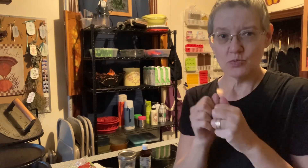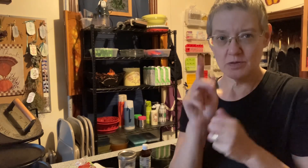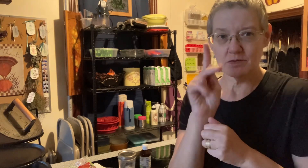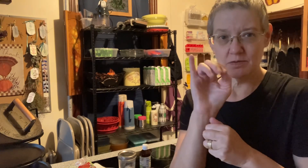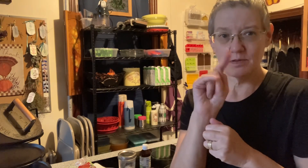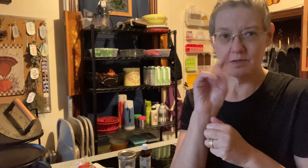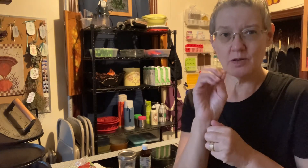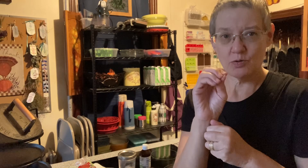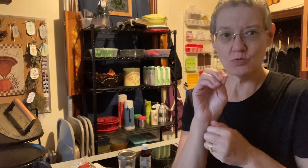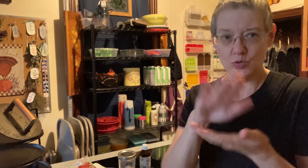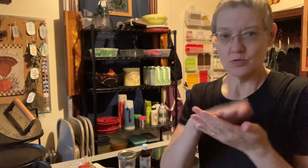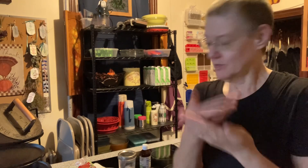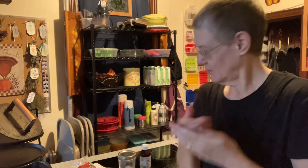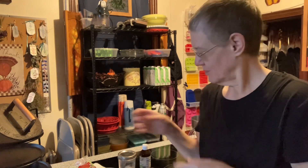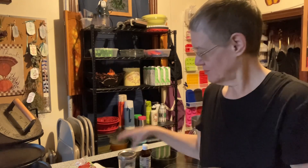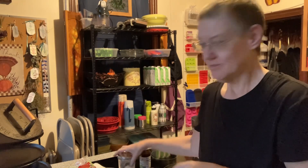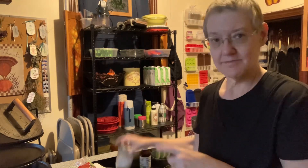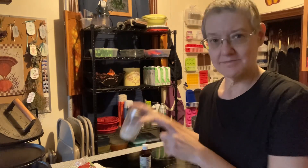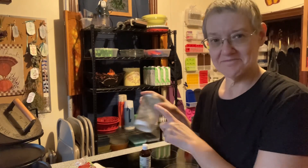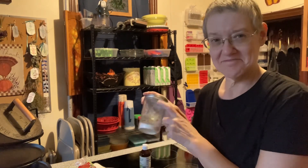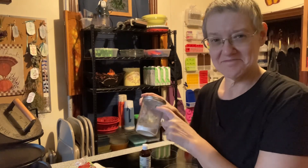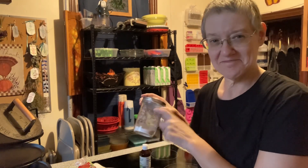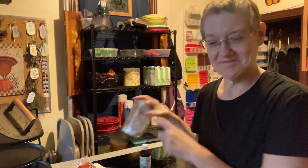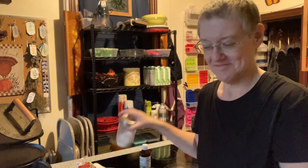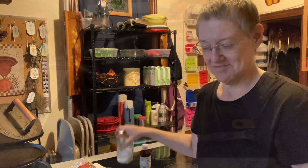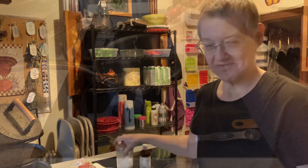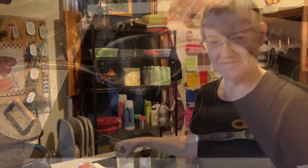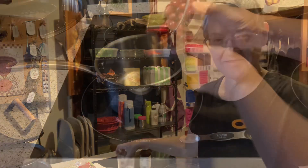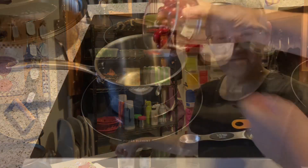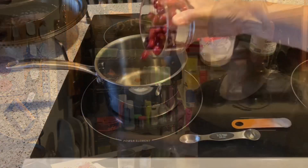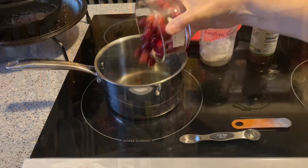That's used a lot in keto cooking.